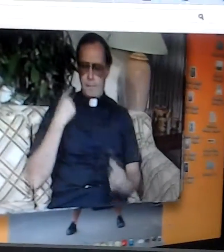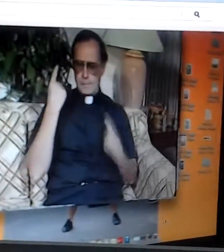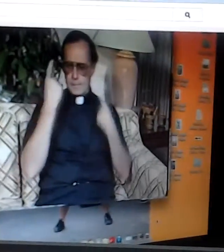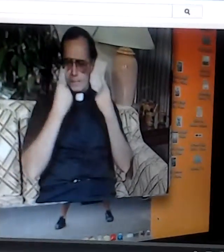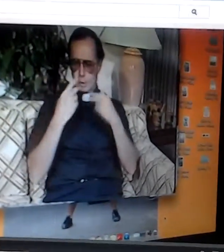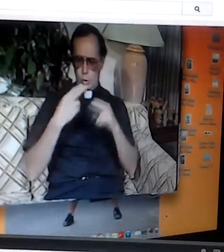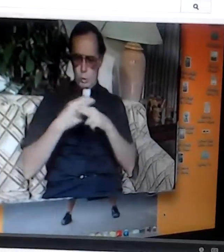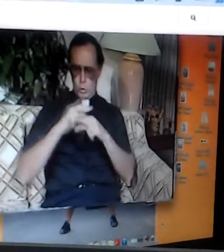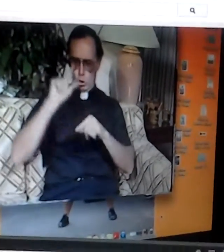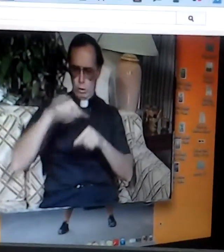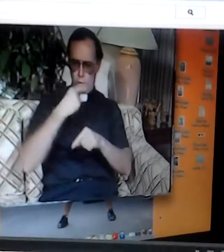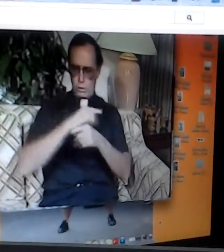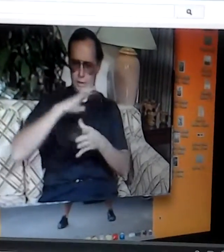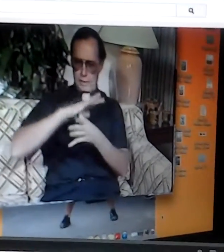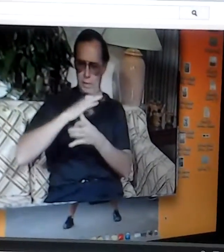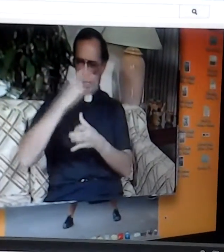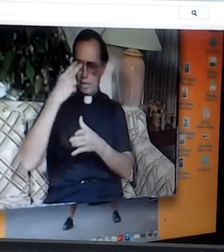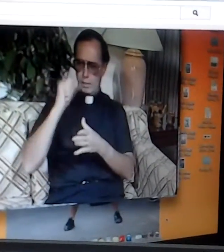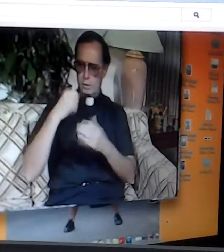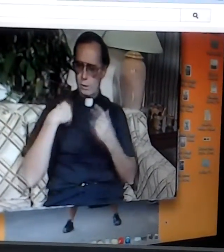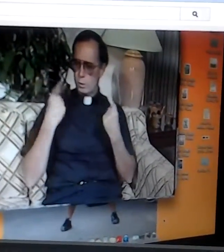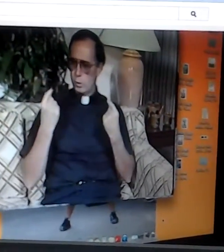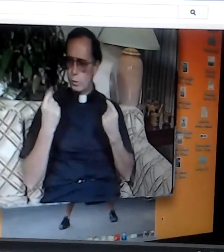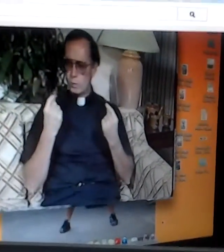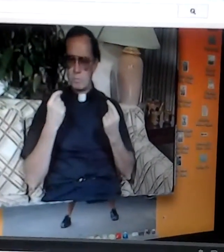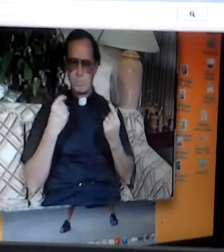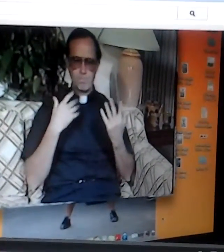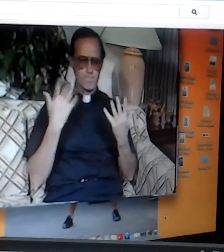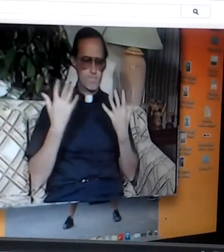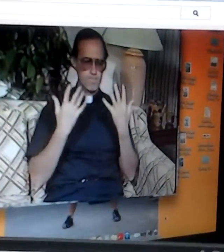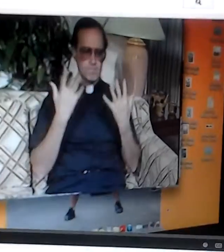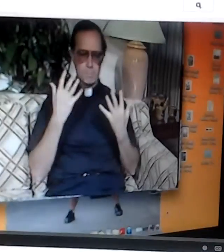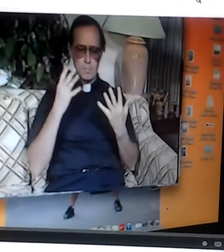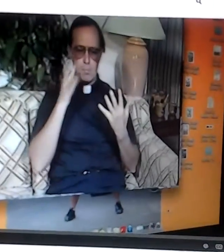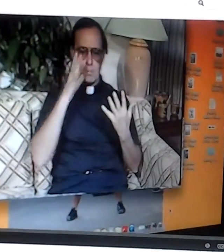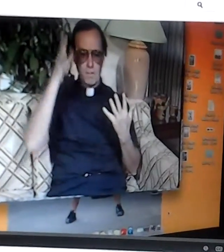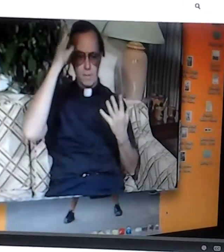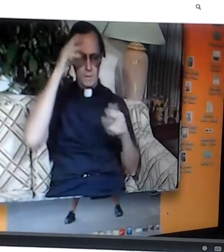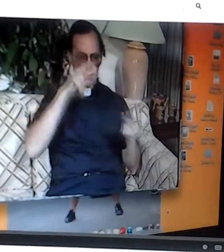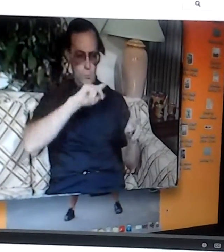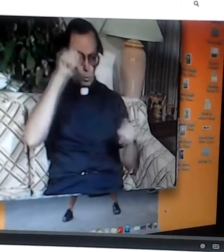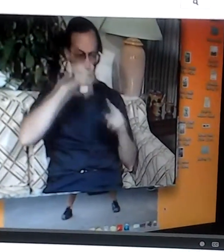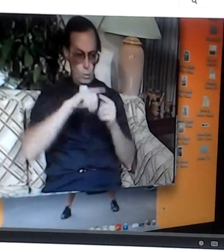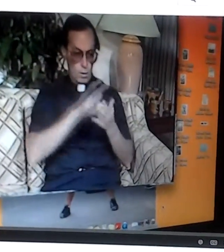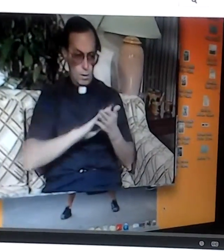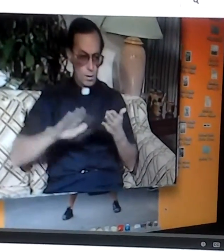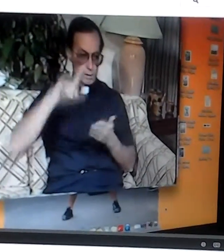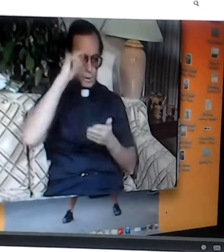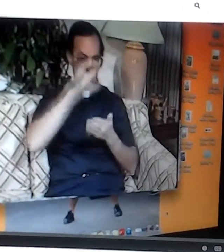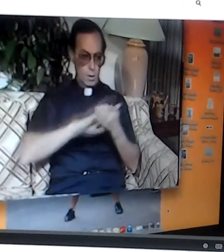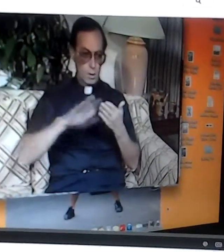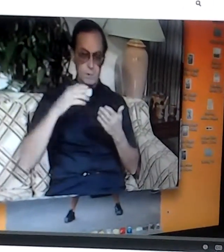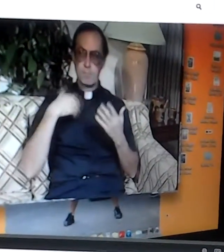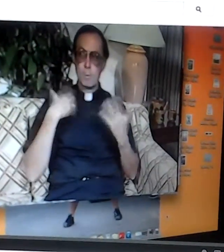And then around 19, I was a senior in high school. I was thinking about what I wanted to do with my life.